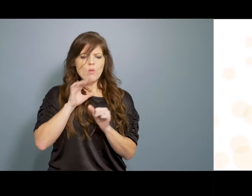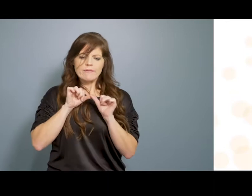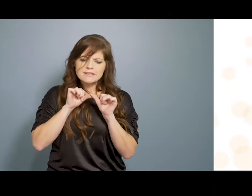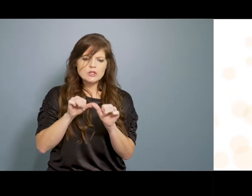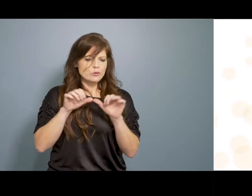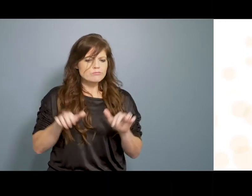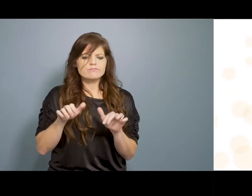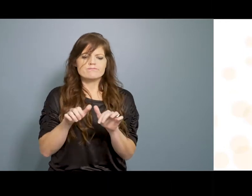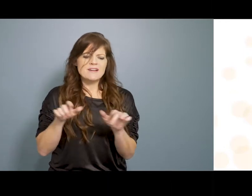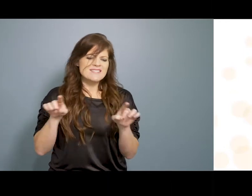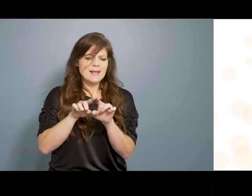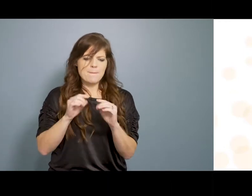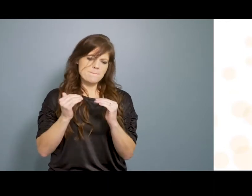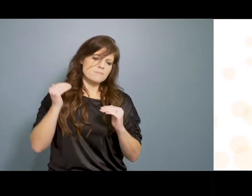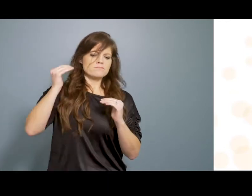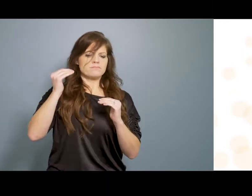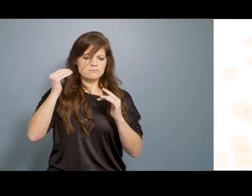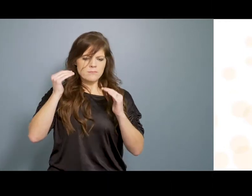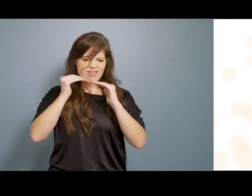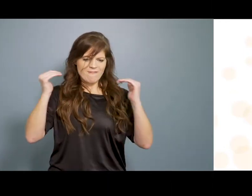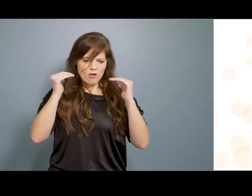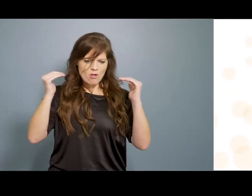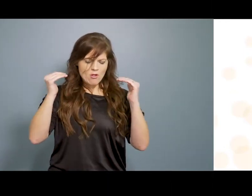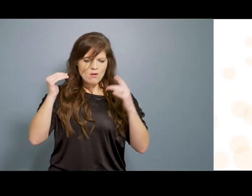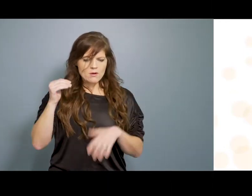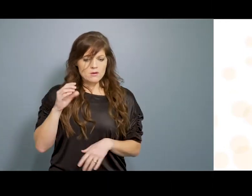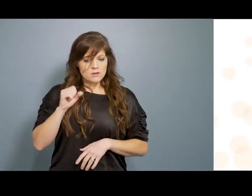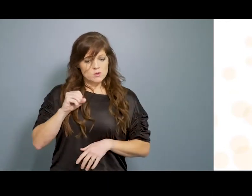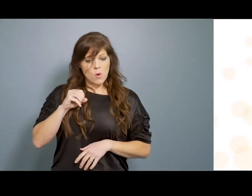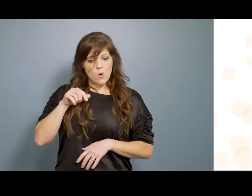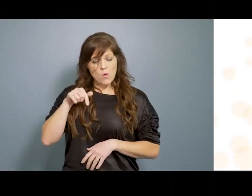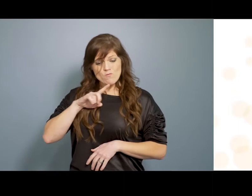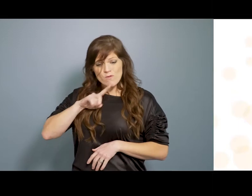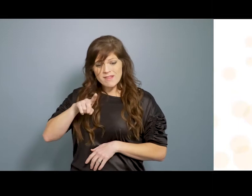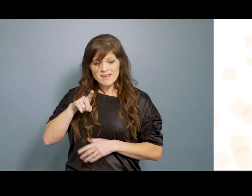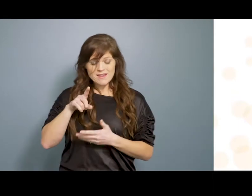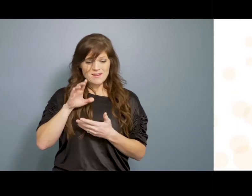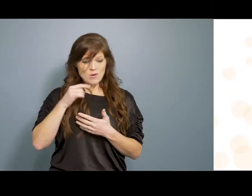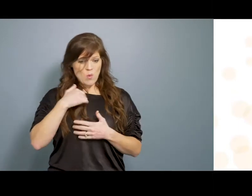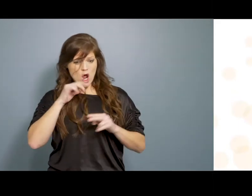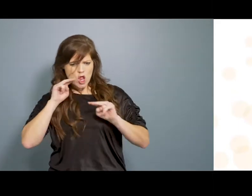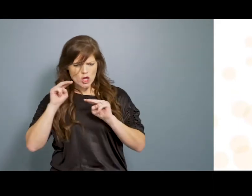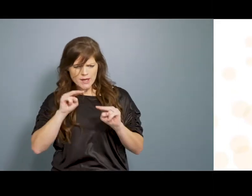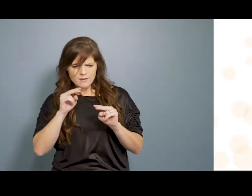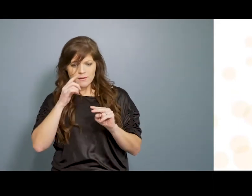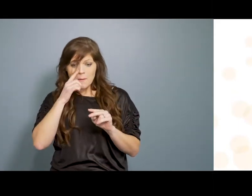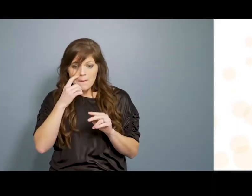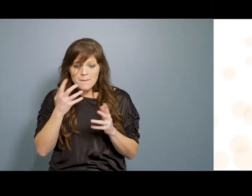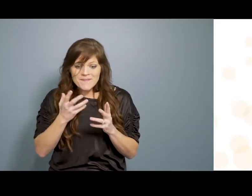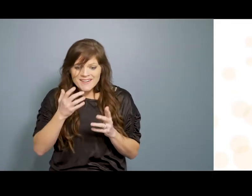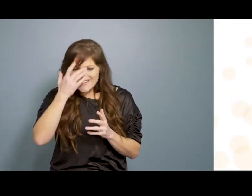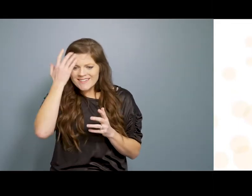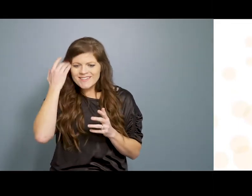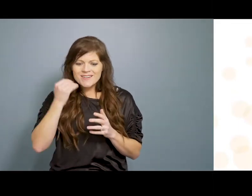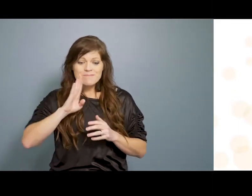at us. Really, the environment economic forecast that we're looking at and setting in earnest our